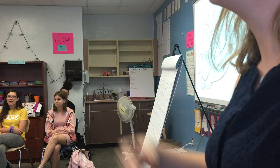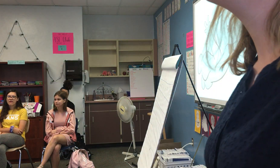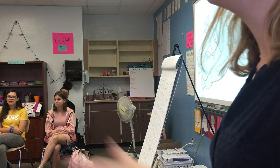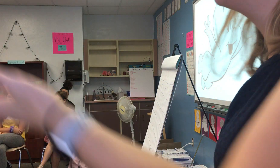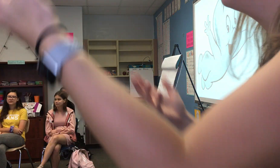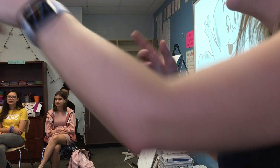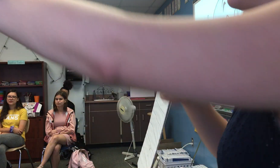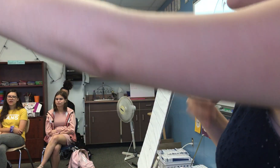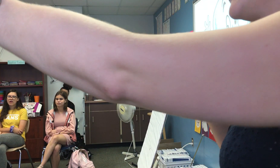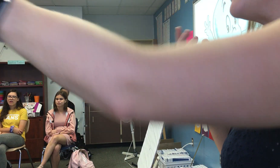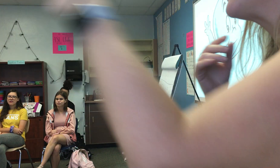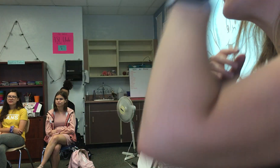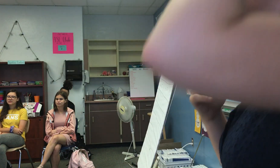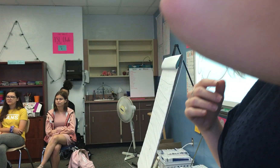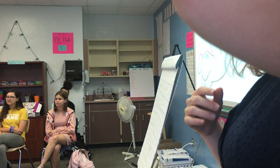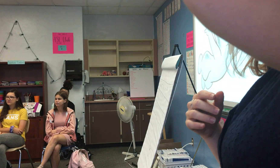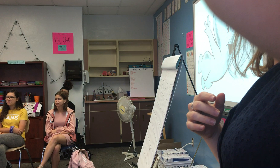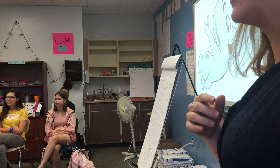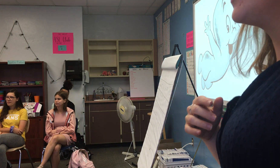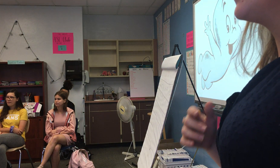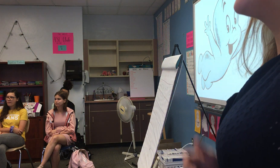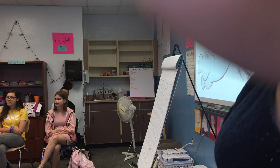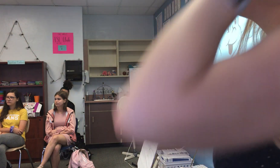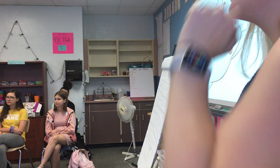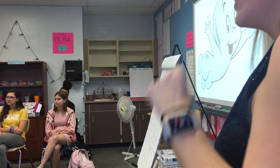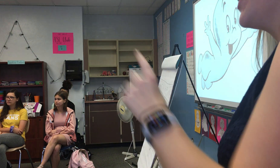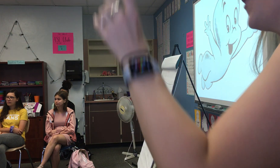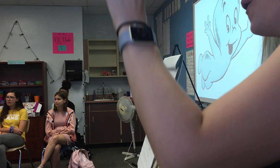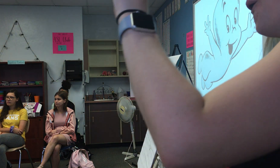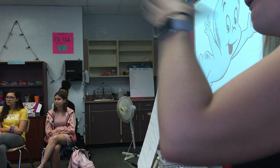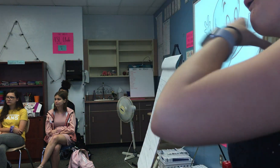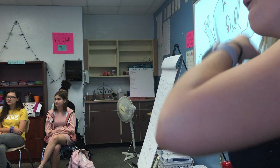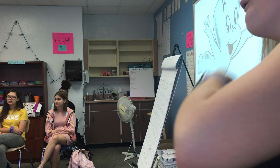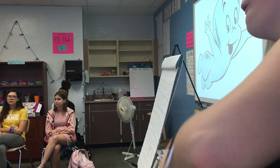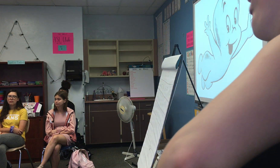know that he loves them so. Casper the friendly ghost.